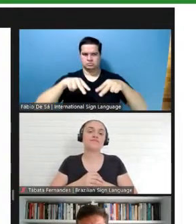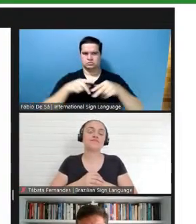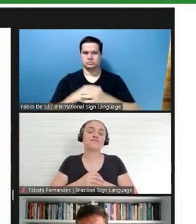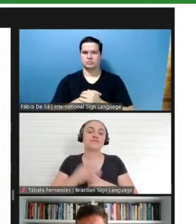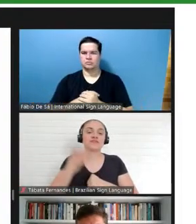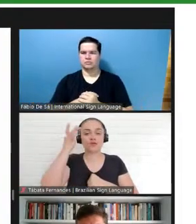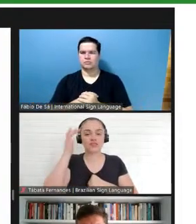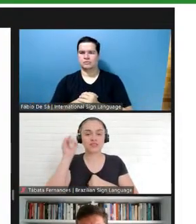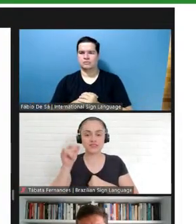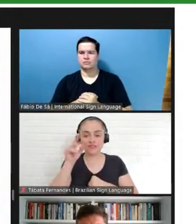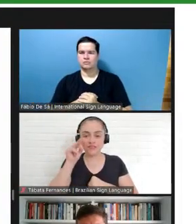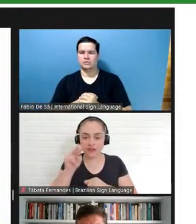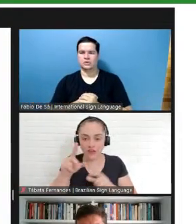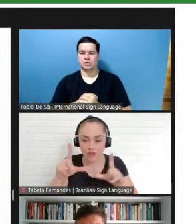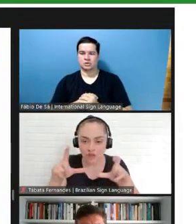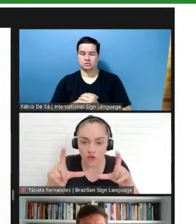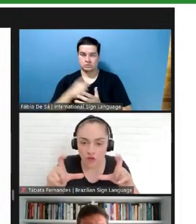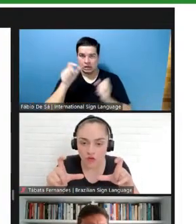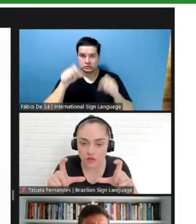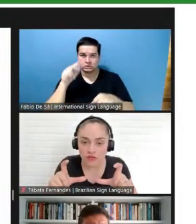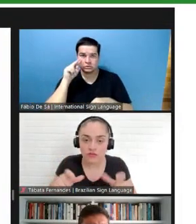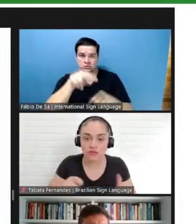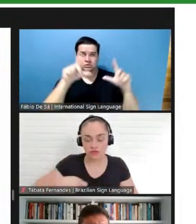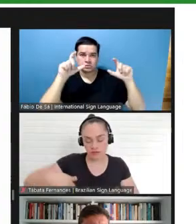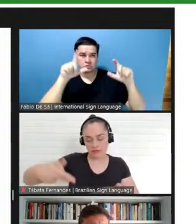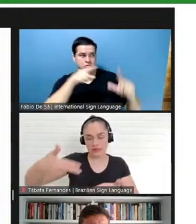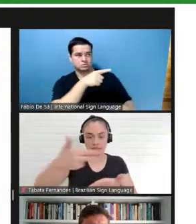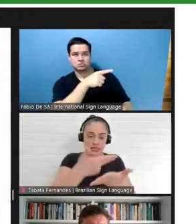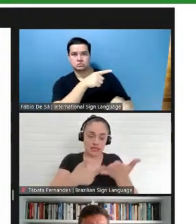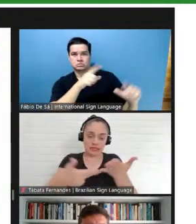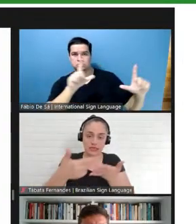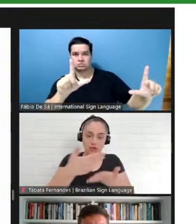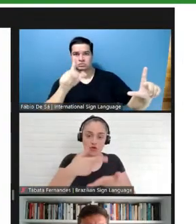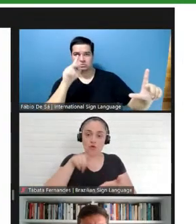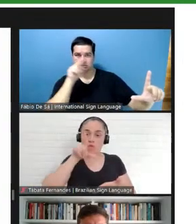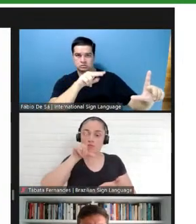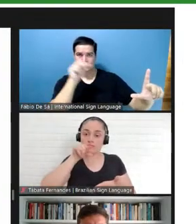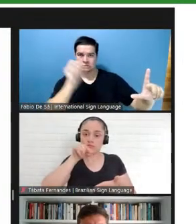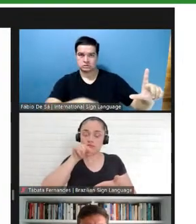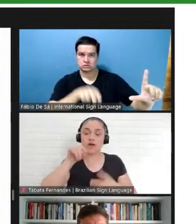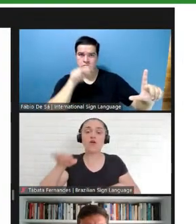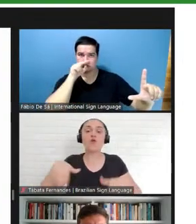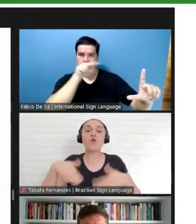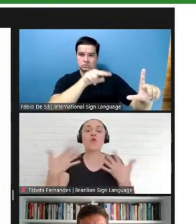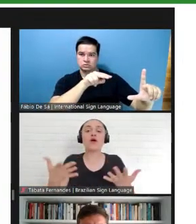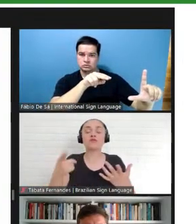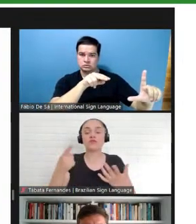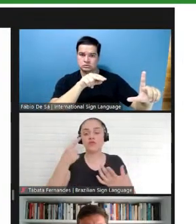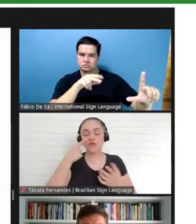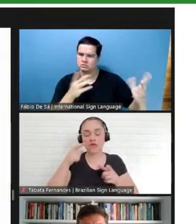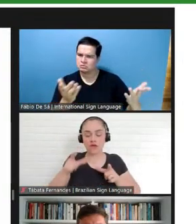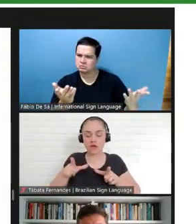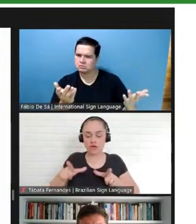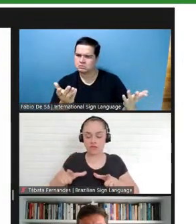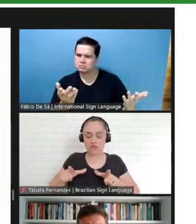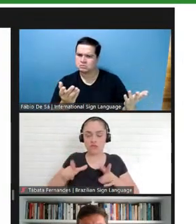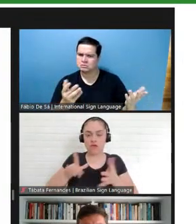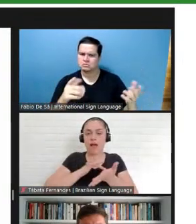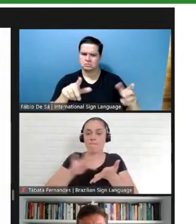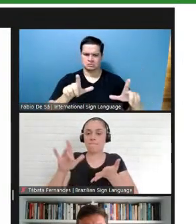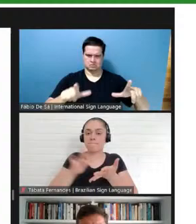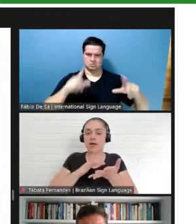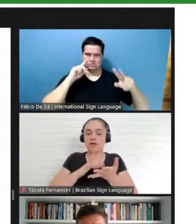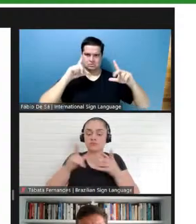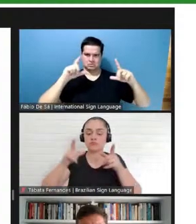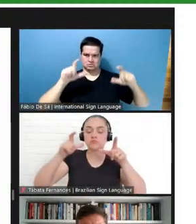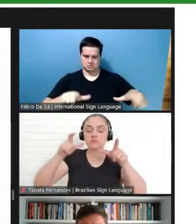well, but there's a drawing of a bird, and when you hold your iPad over the top of it, it'll actually bring it to life. And it'll